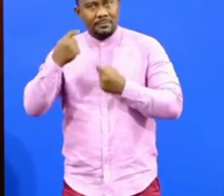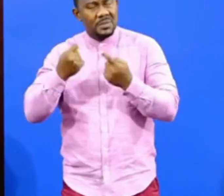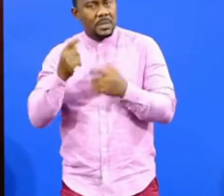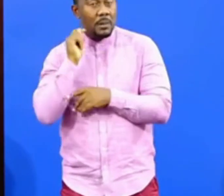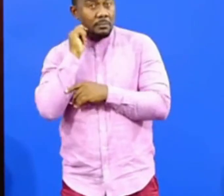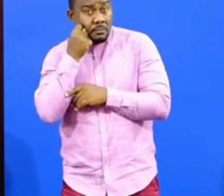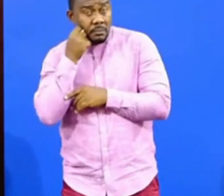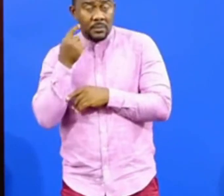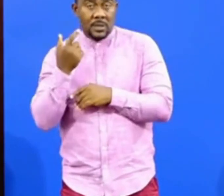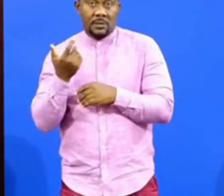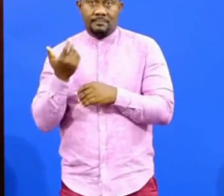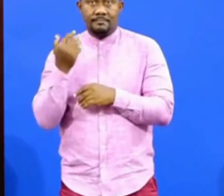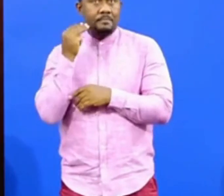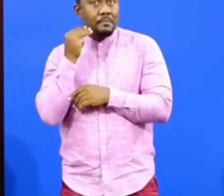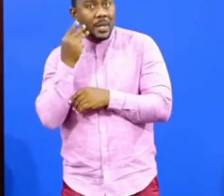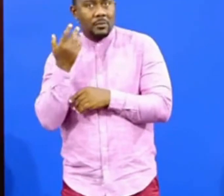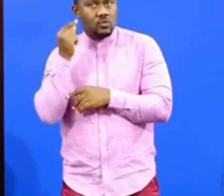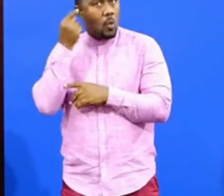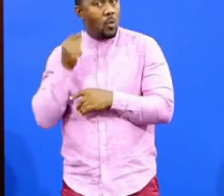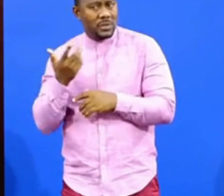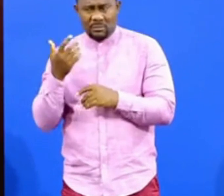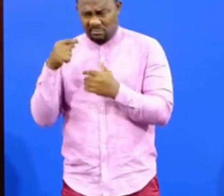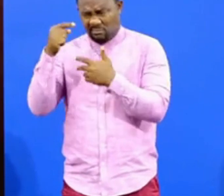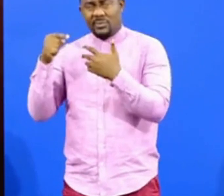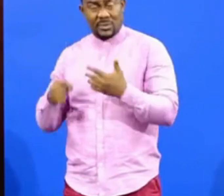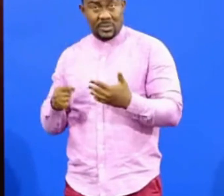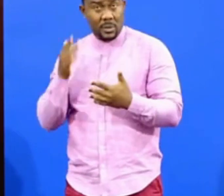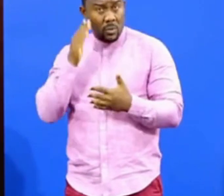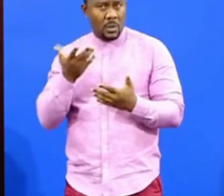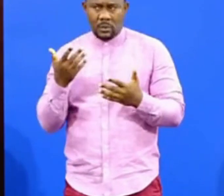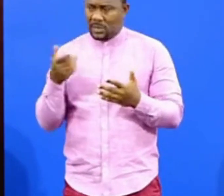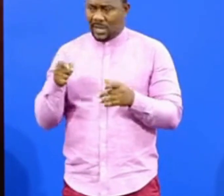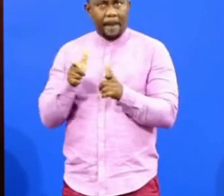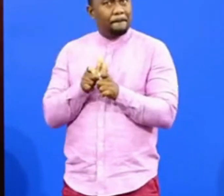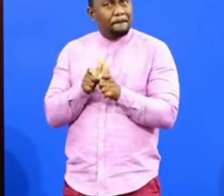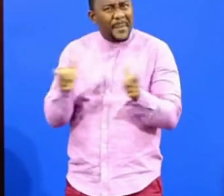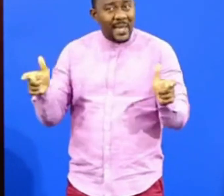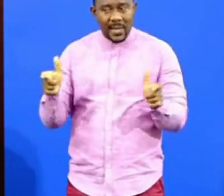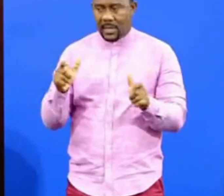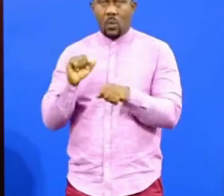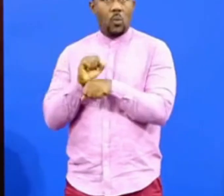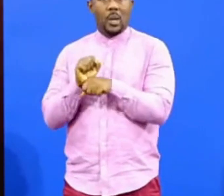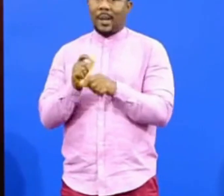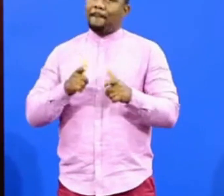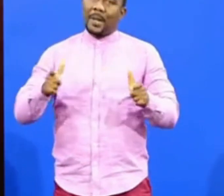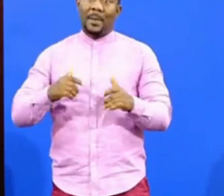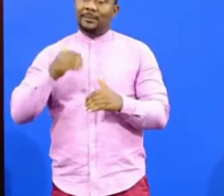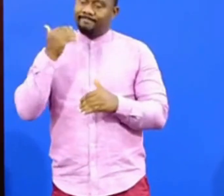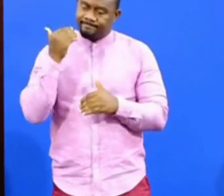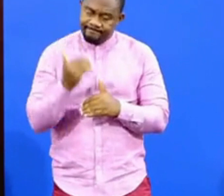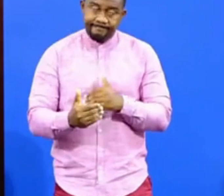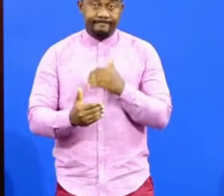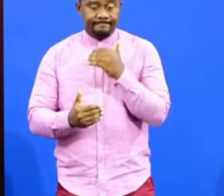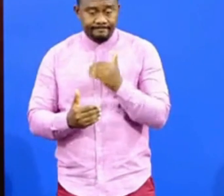metals, minerals, gold, things like that. So it is really a wide exchange, but we're going, like I said, step by step,